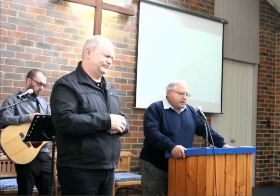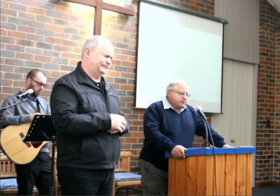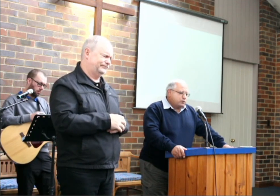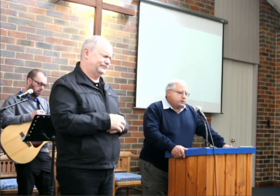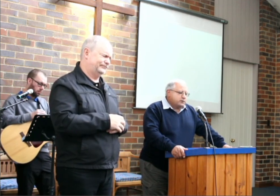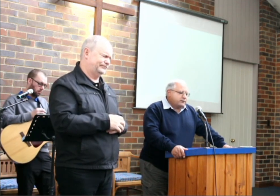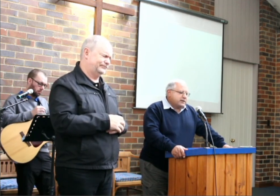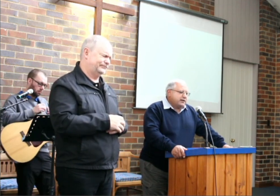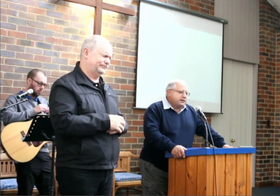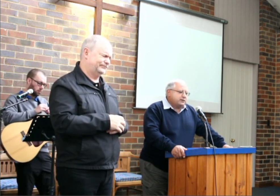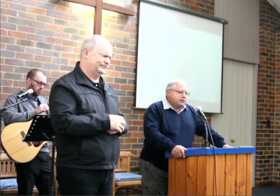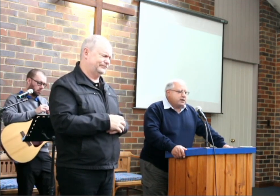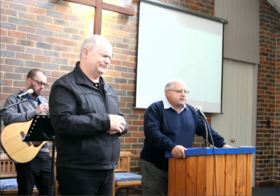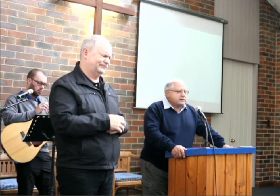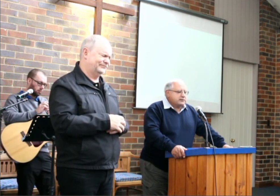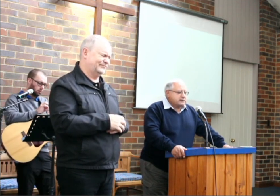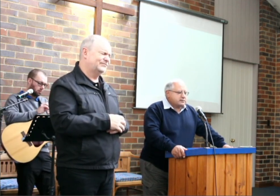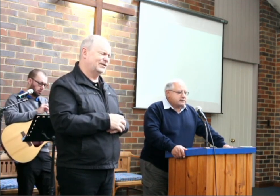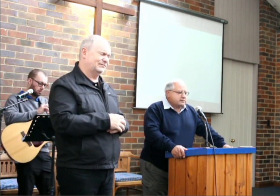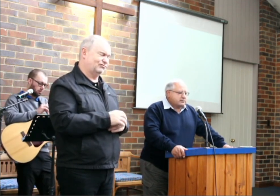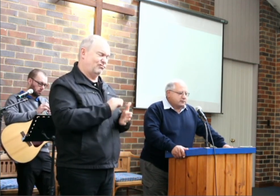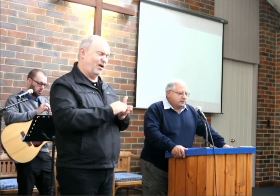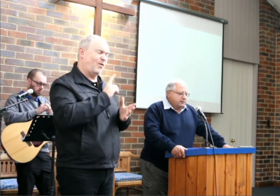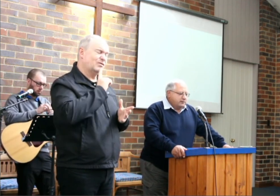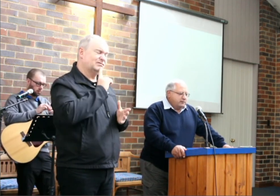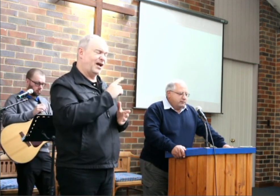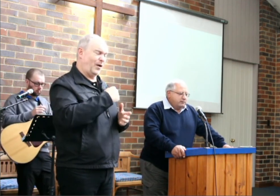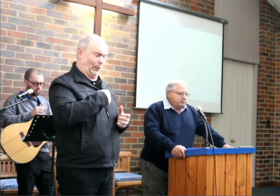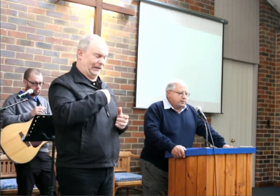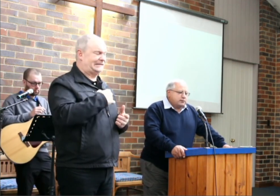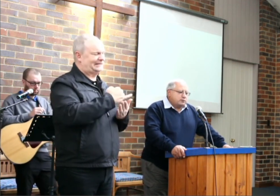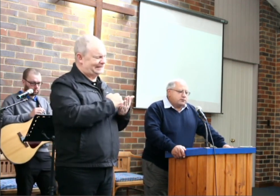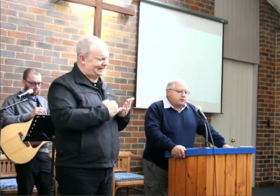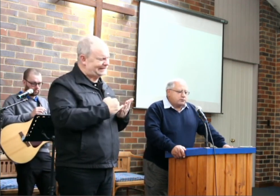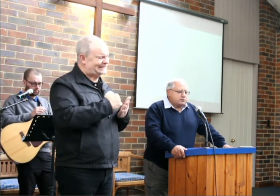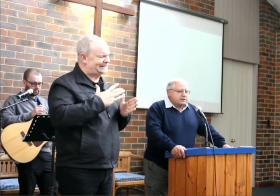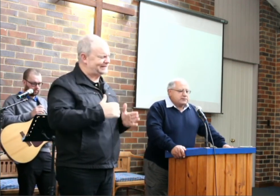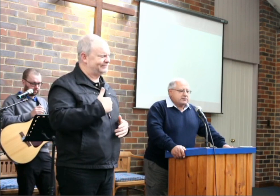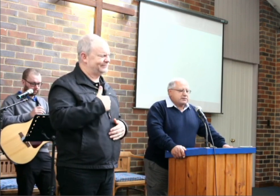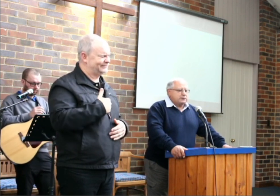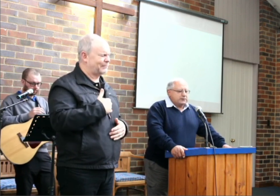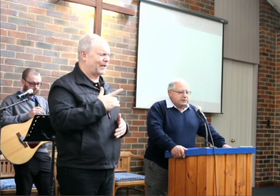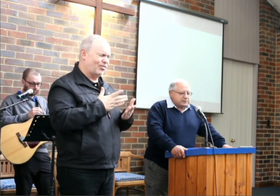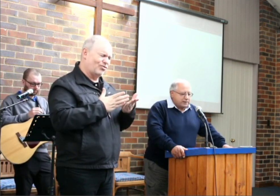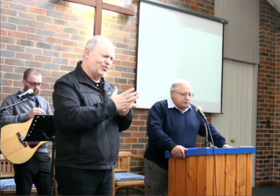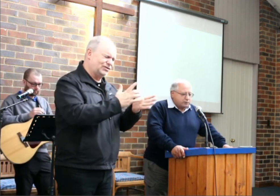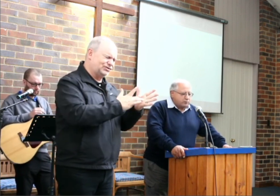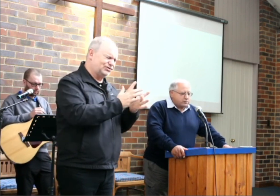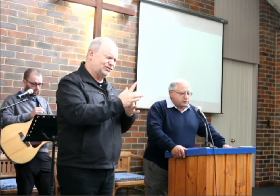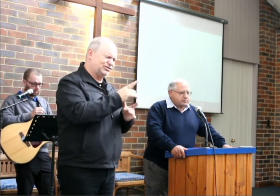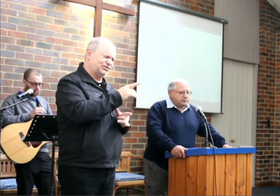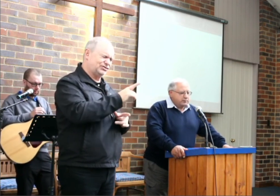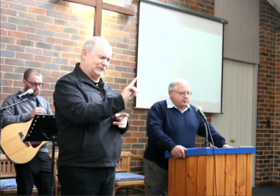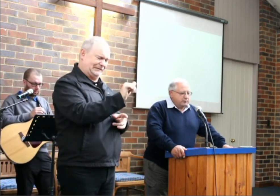A nice word of saying that we are sinners. But Lord, through Jesus and what he's done on the